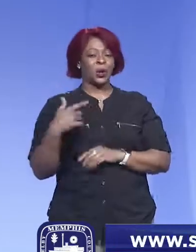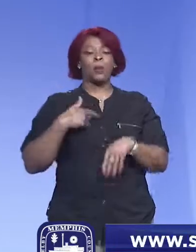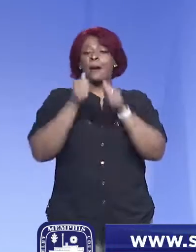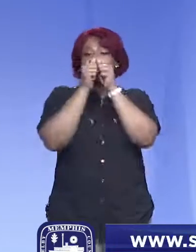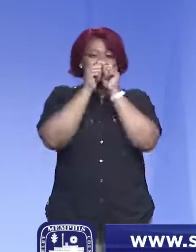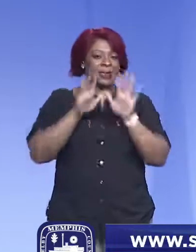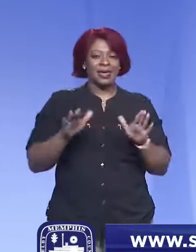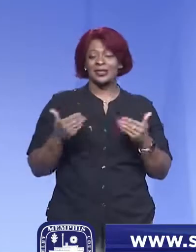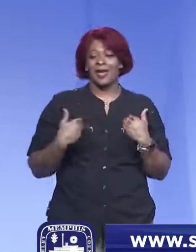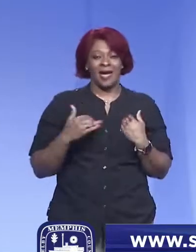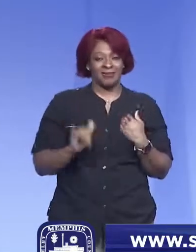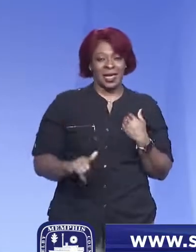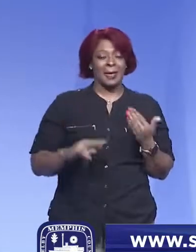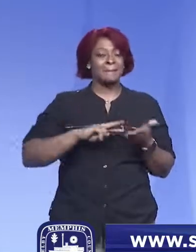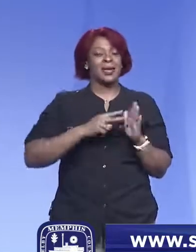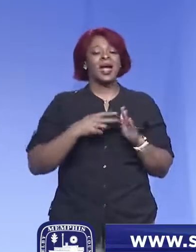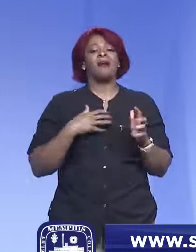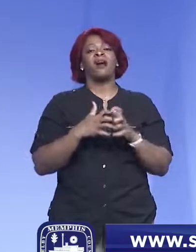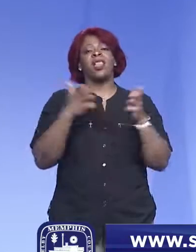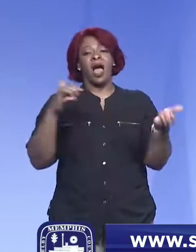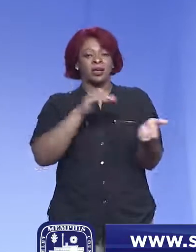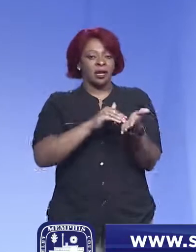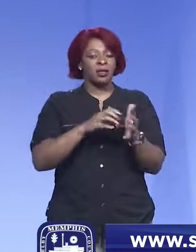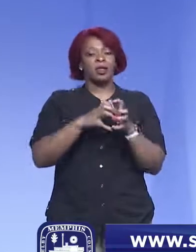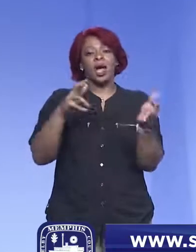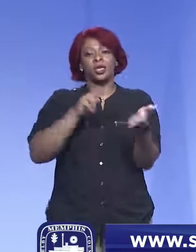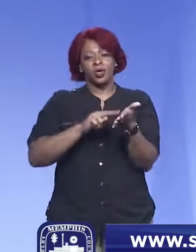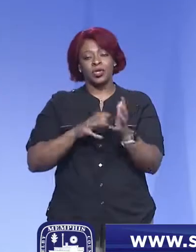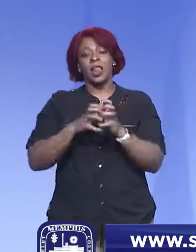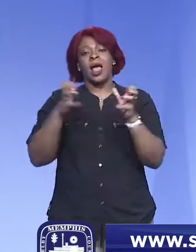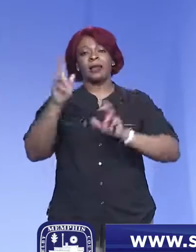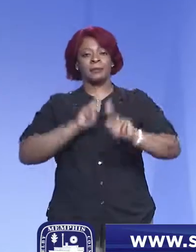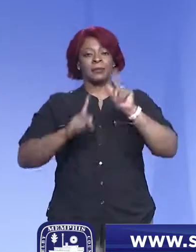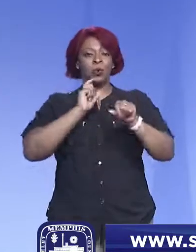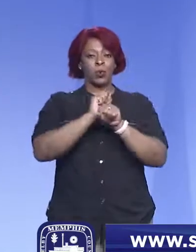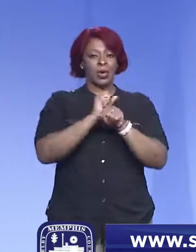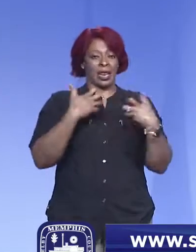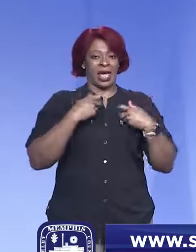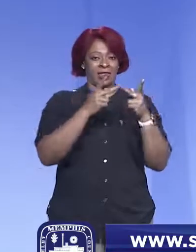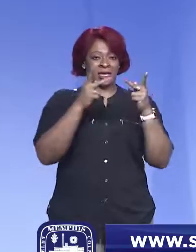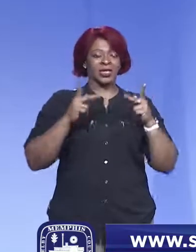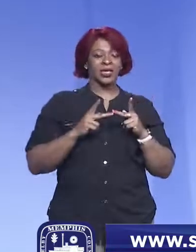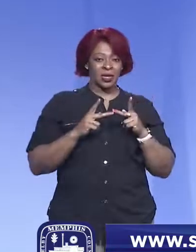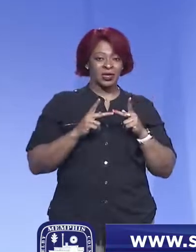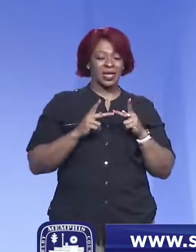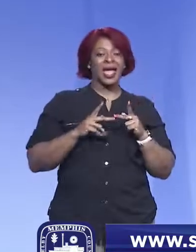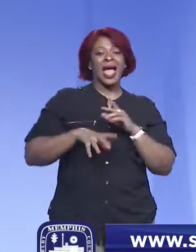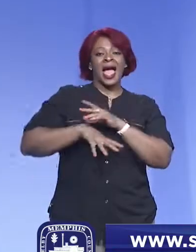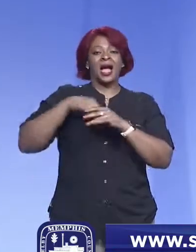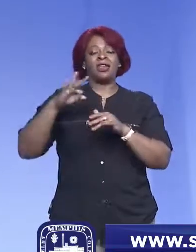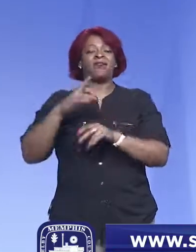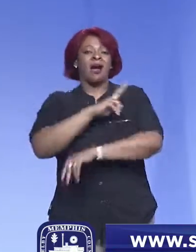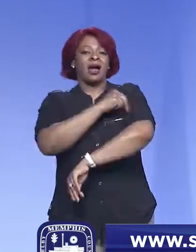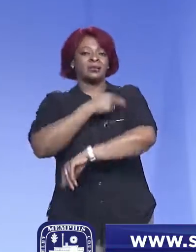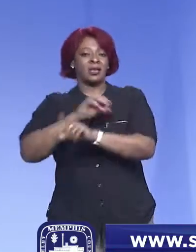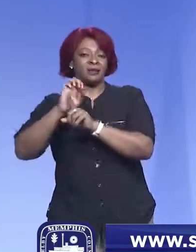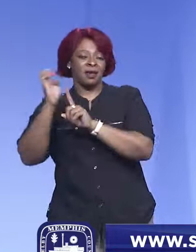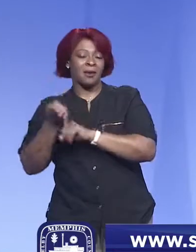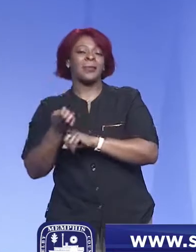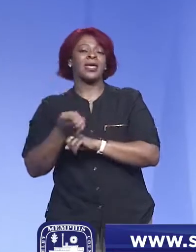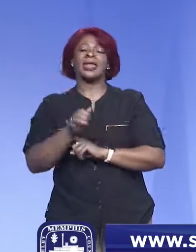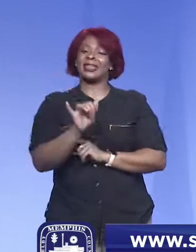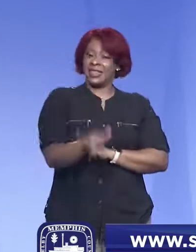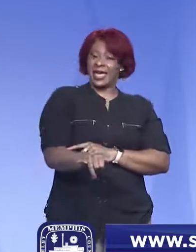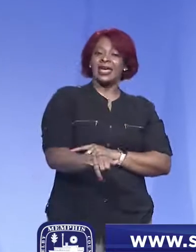with that. But that means that there's a lot of doctors, a lot of nurses, a lot of people who work in healthcare outside the hospital setting